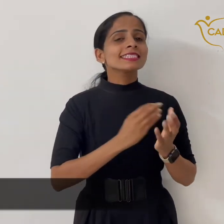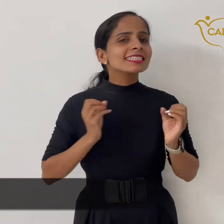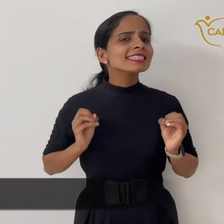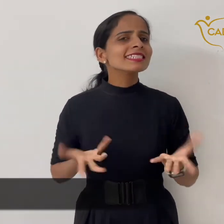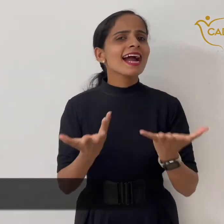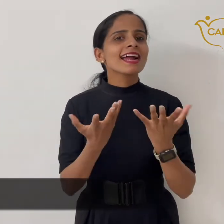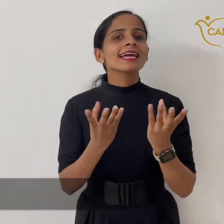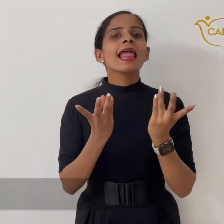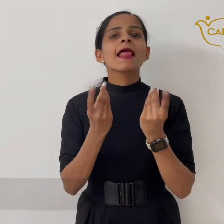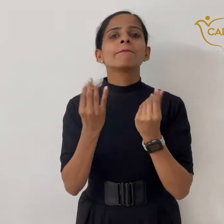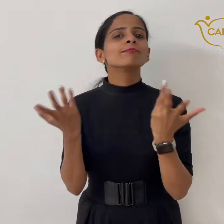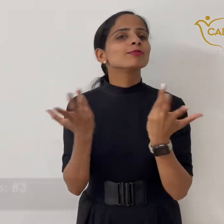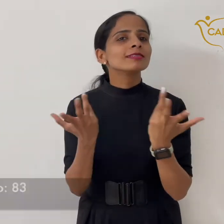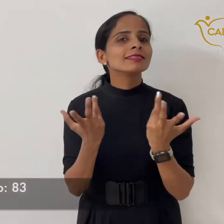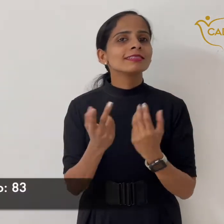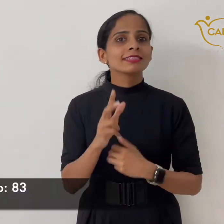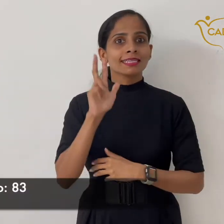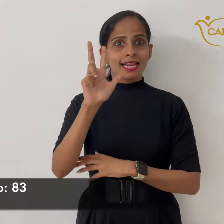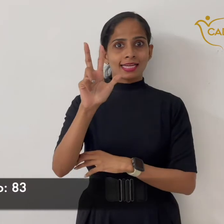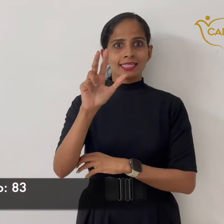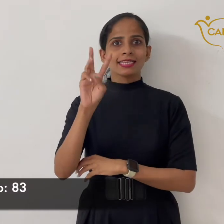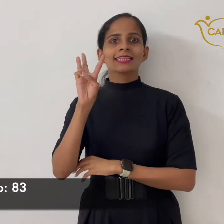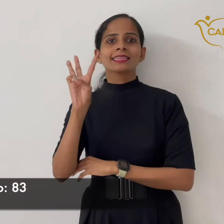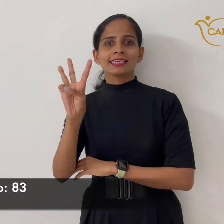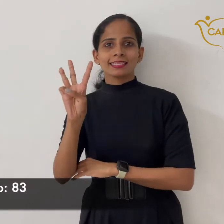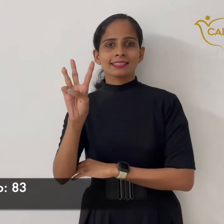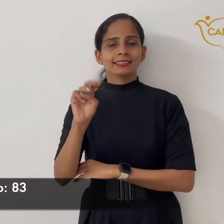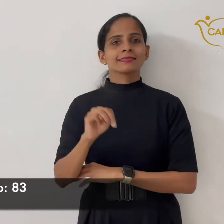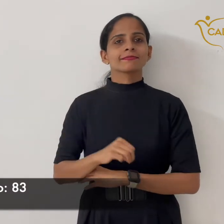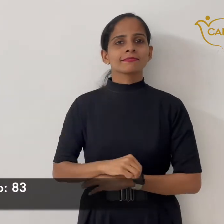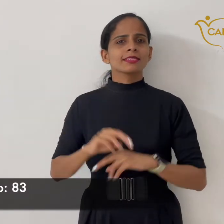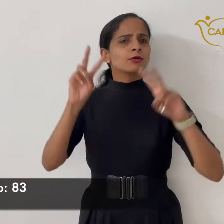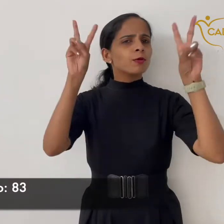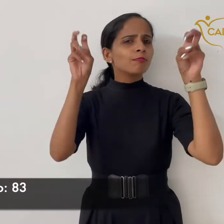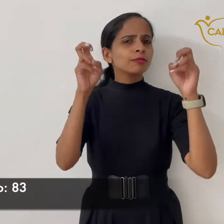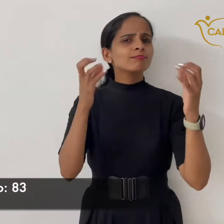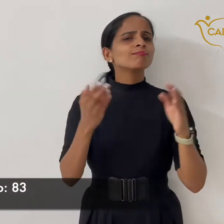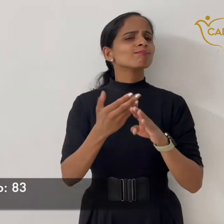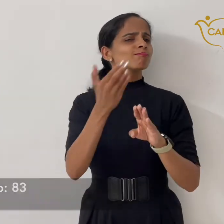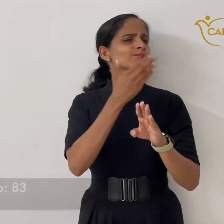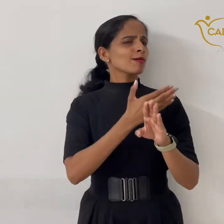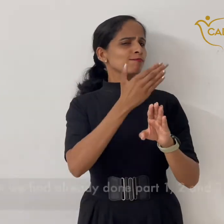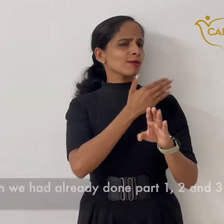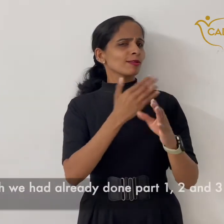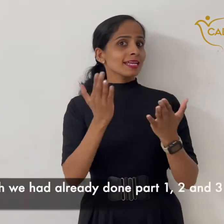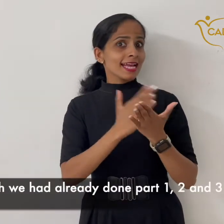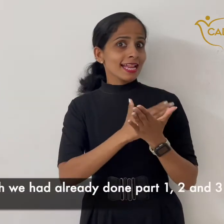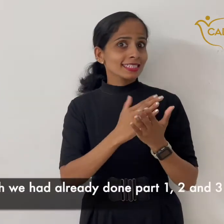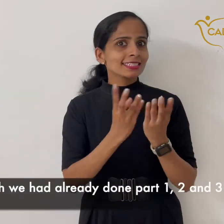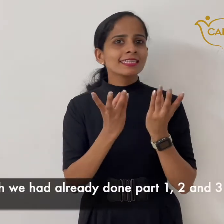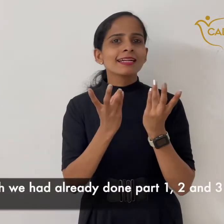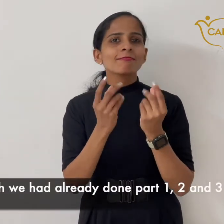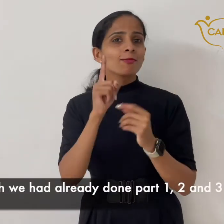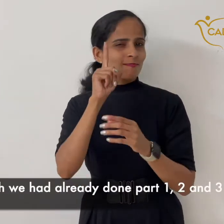Let's begin lesson number 83 titled Verbs